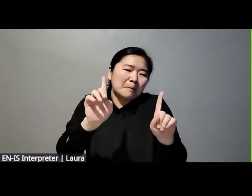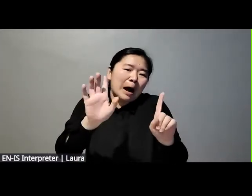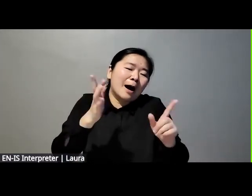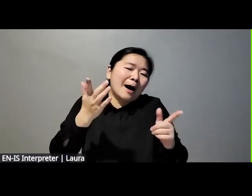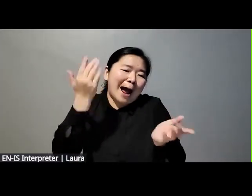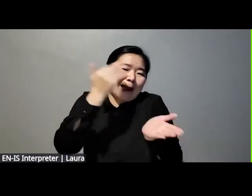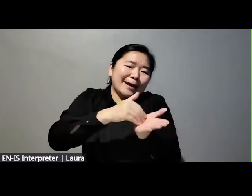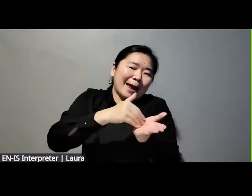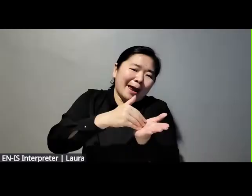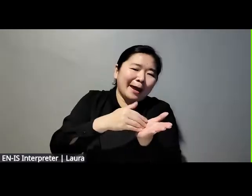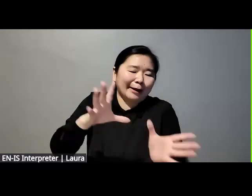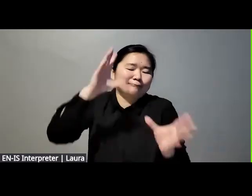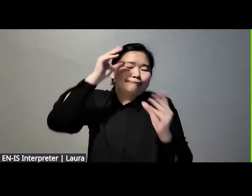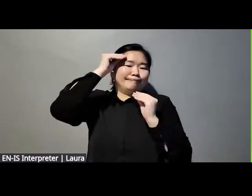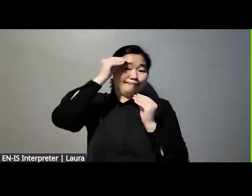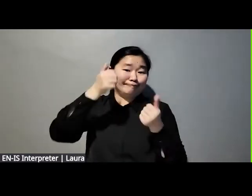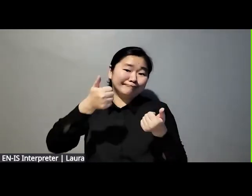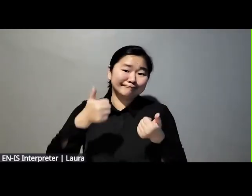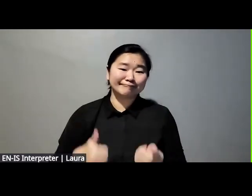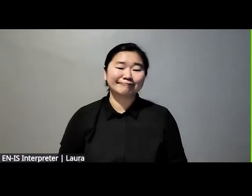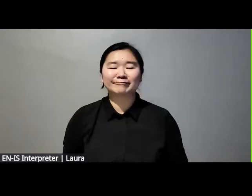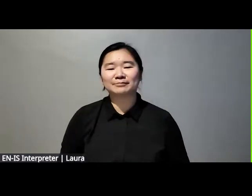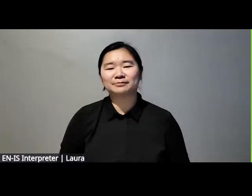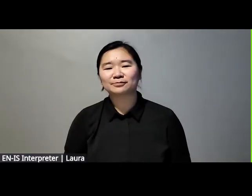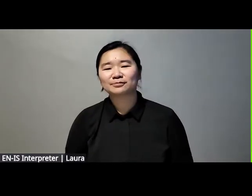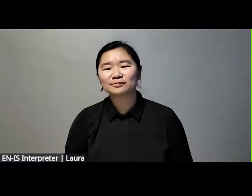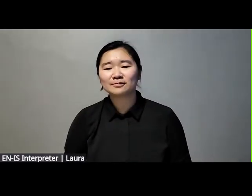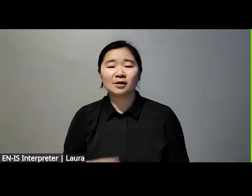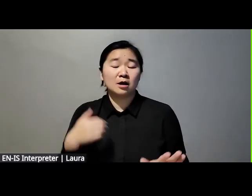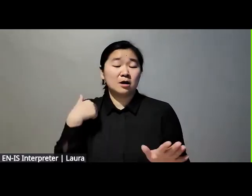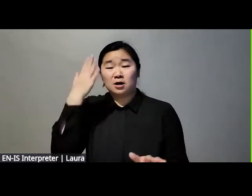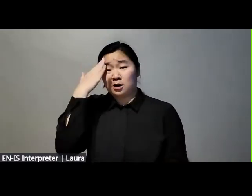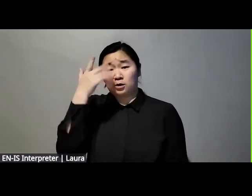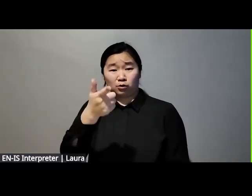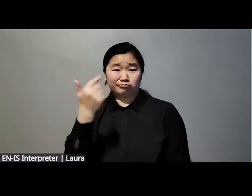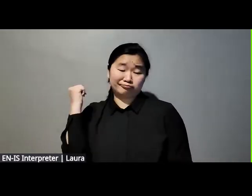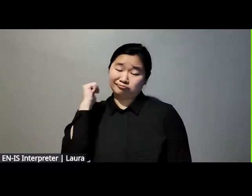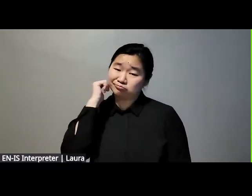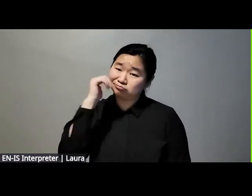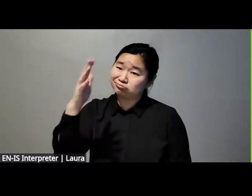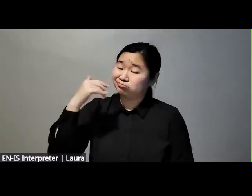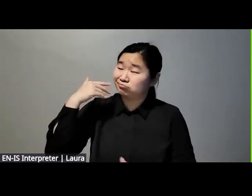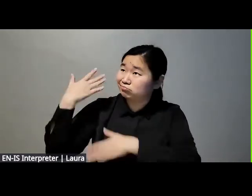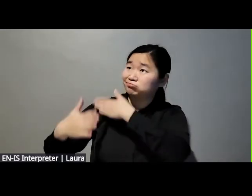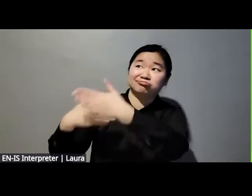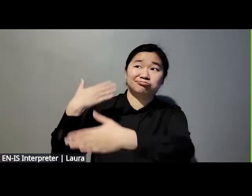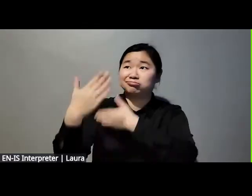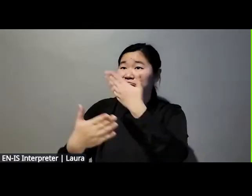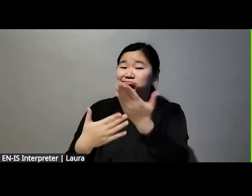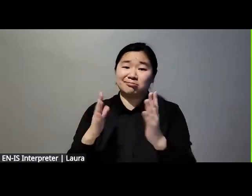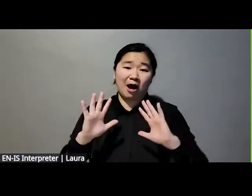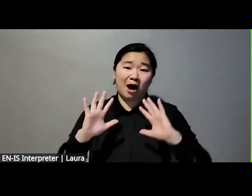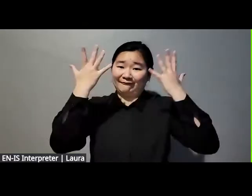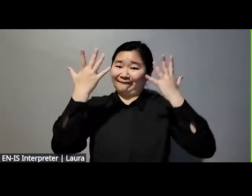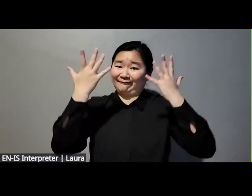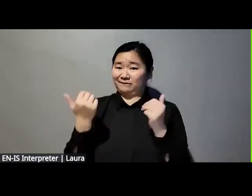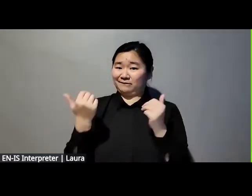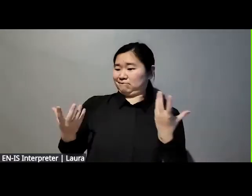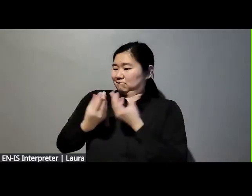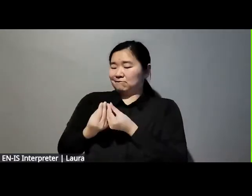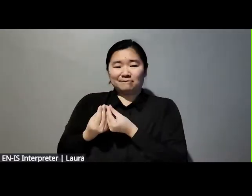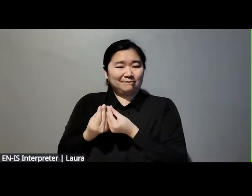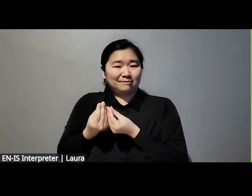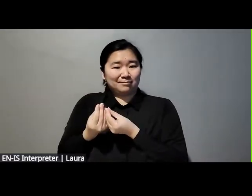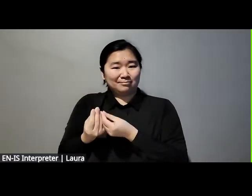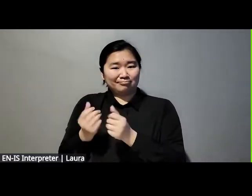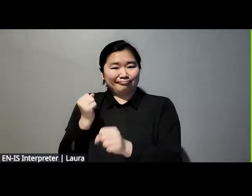development tool, and it is at the heart of the disability rights movement. It functions as a guide with which